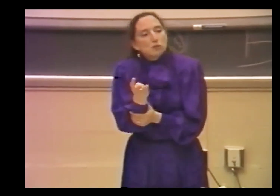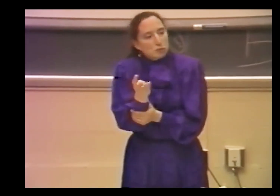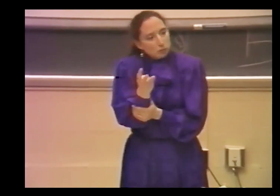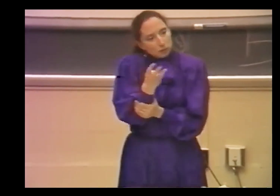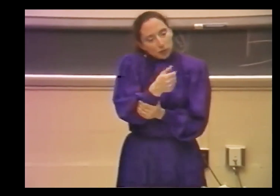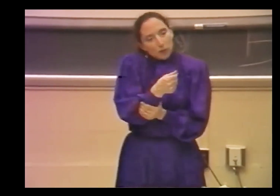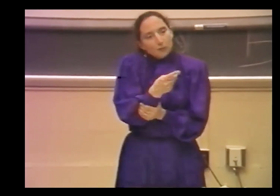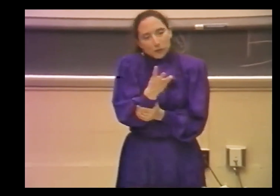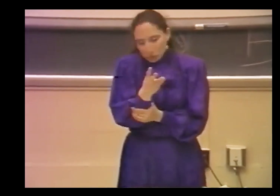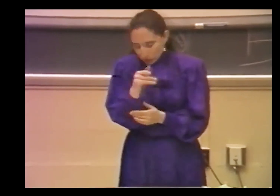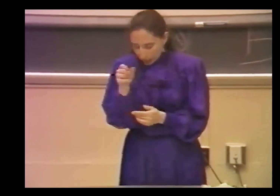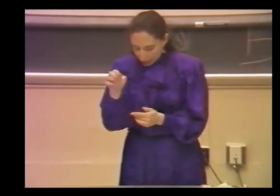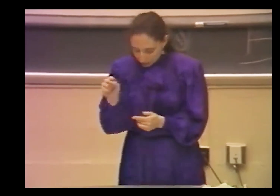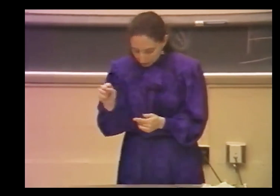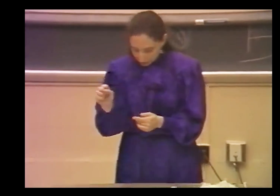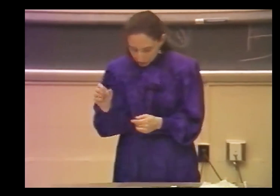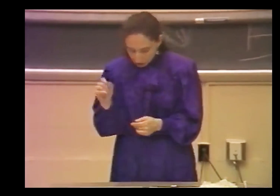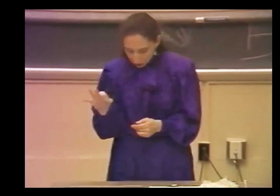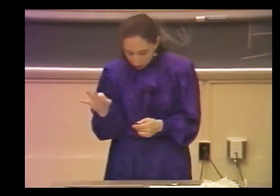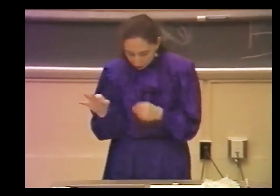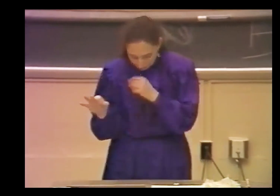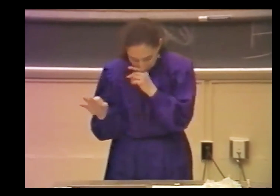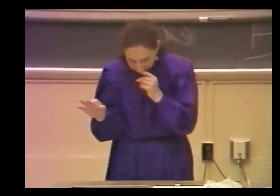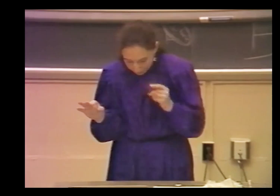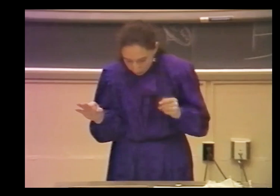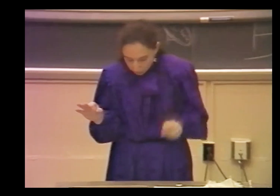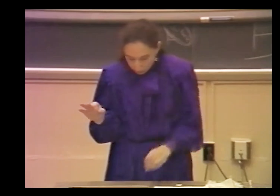few cases of